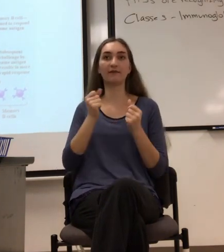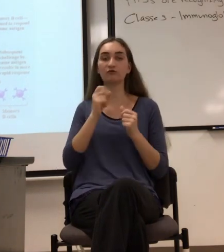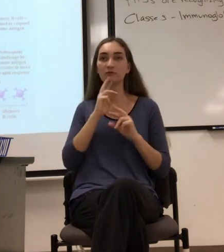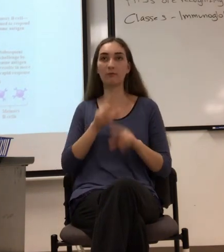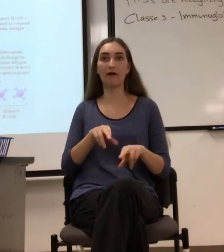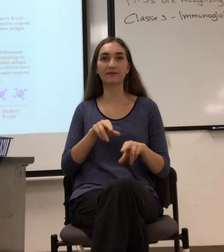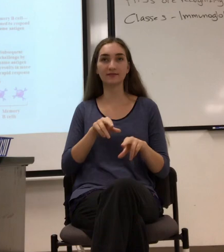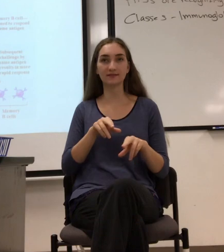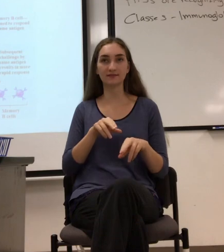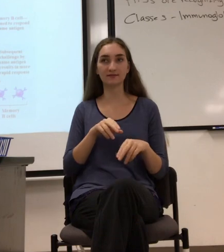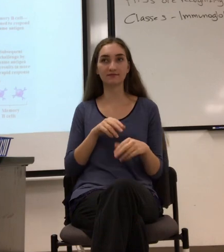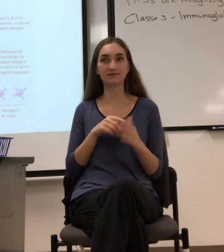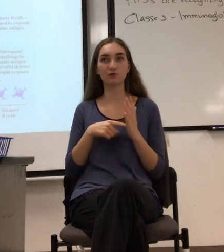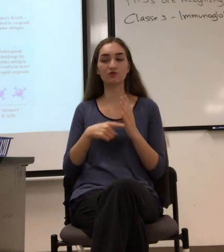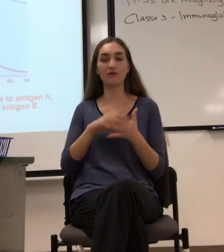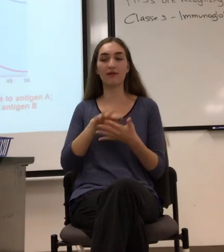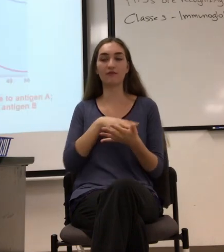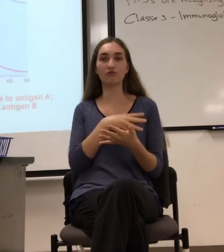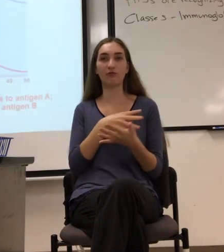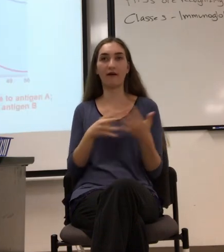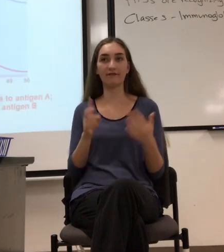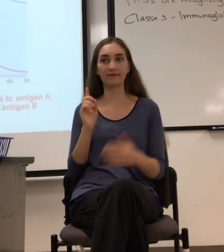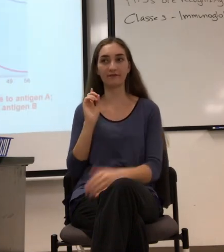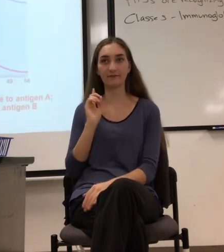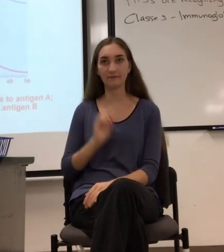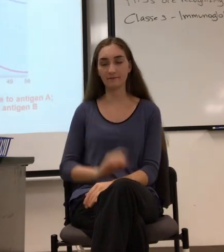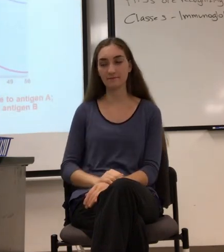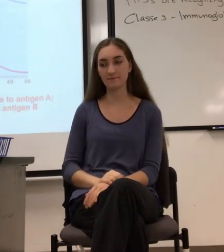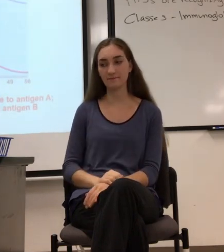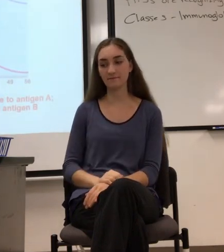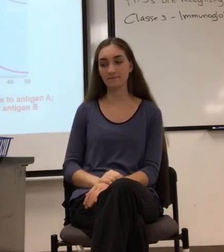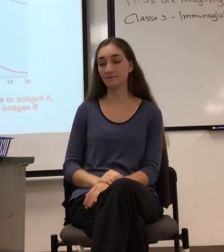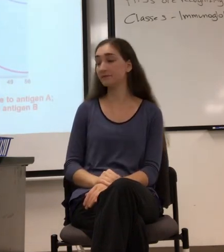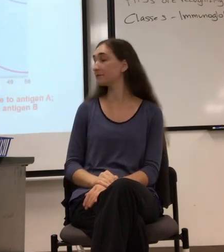form, it's this figure here.